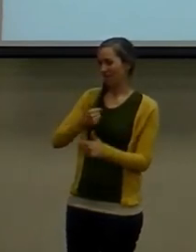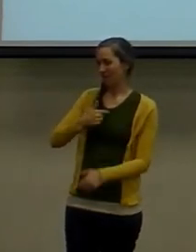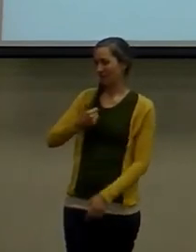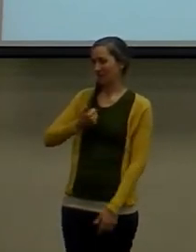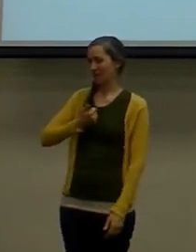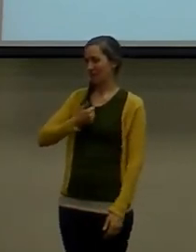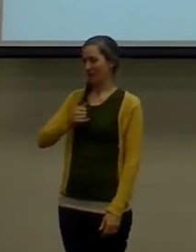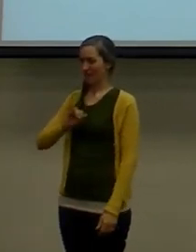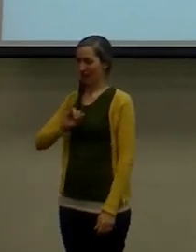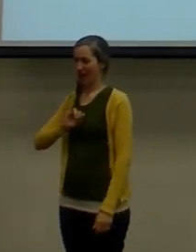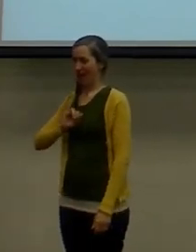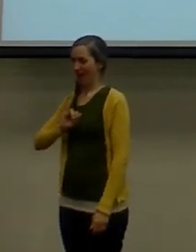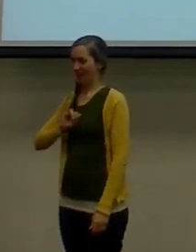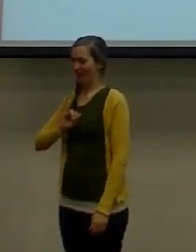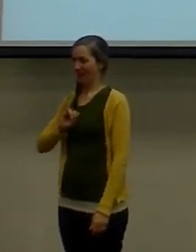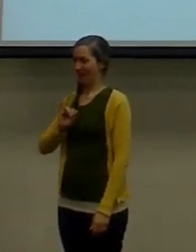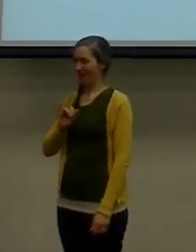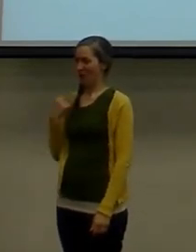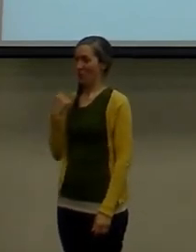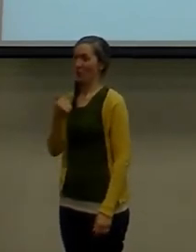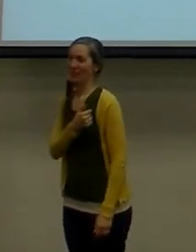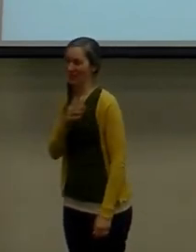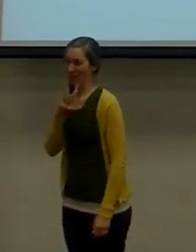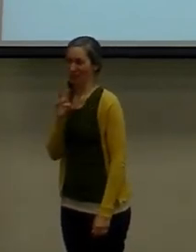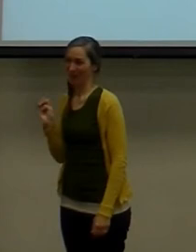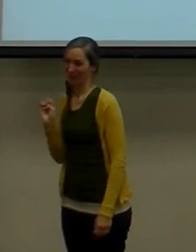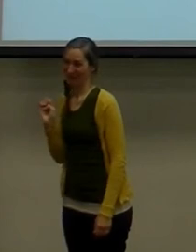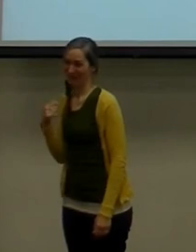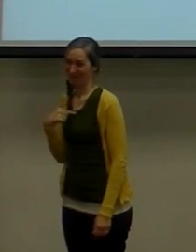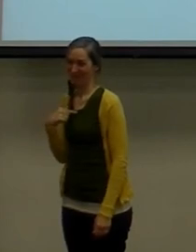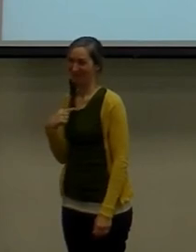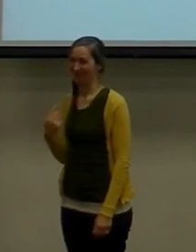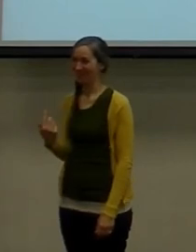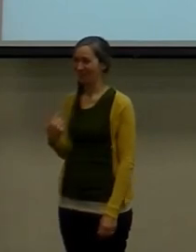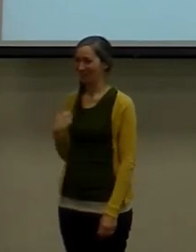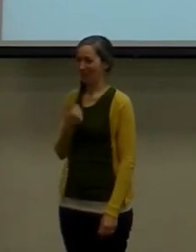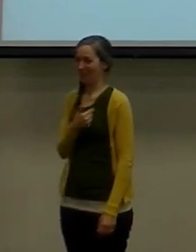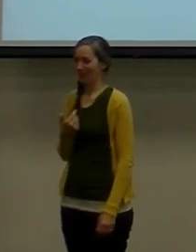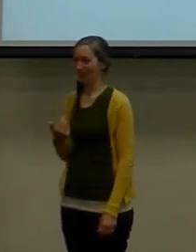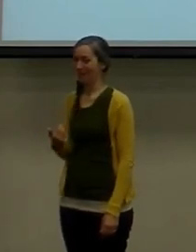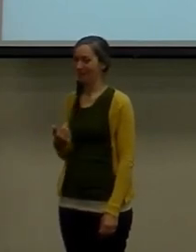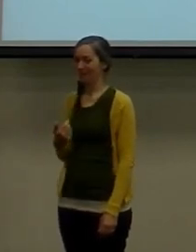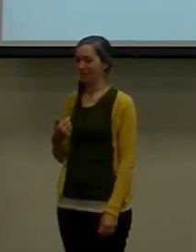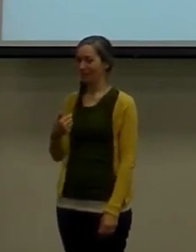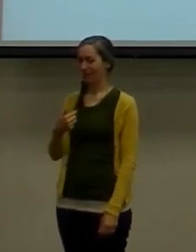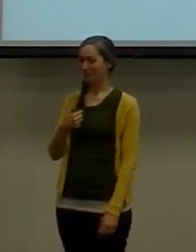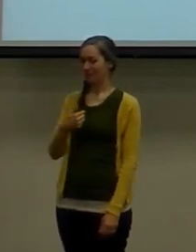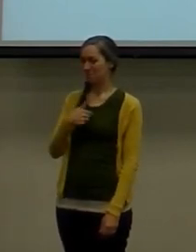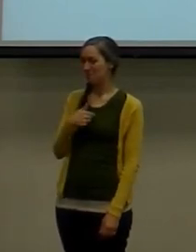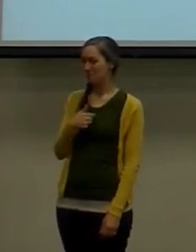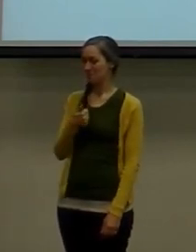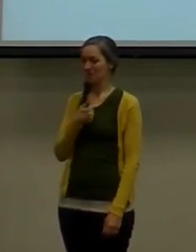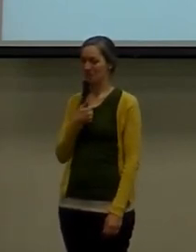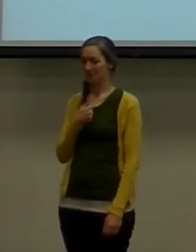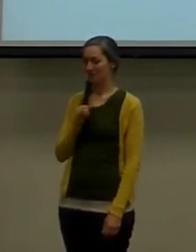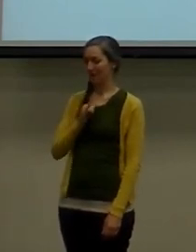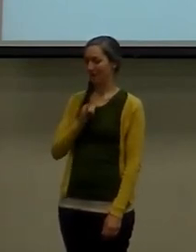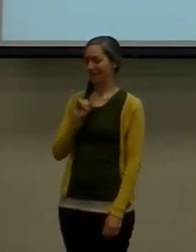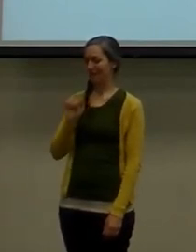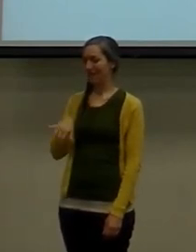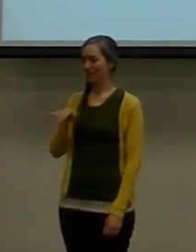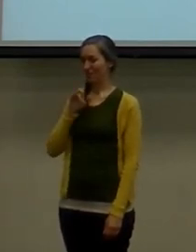like that. I remember. That me, I, myself is real. And it is the